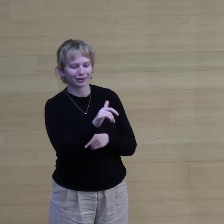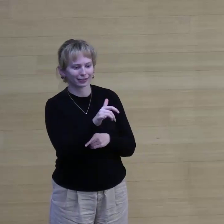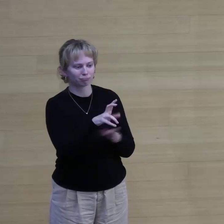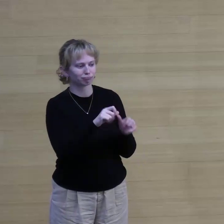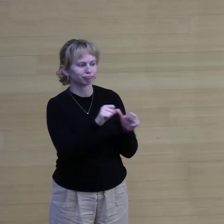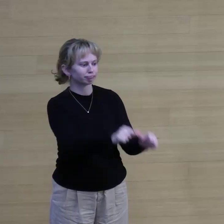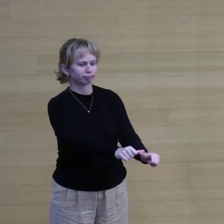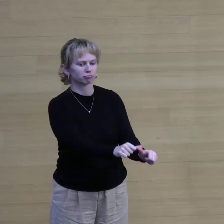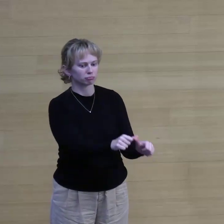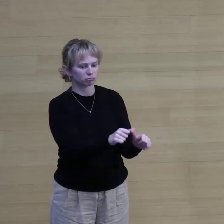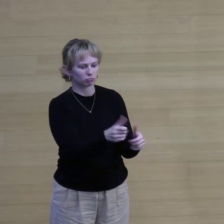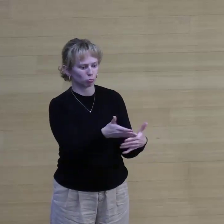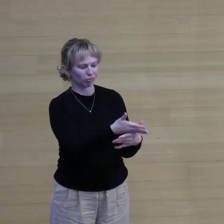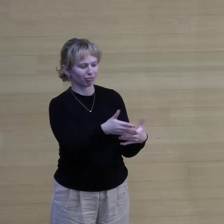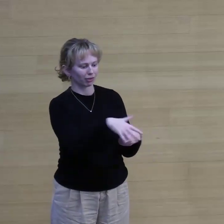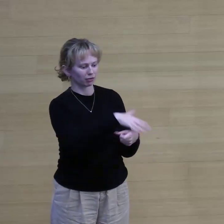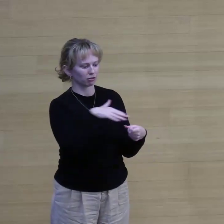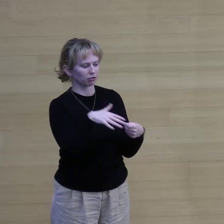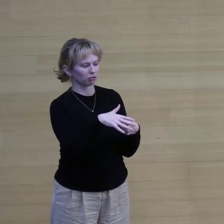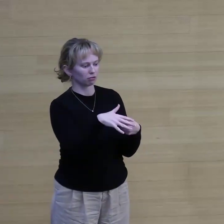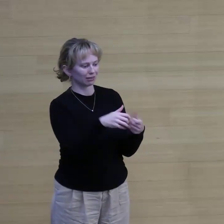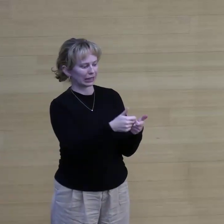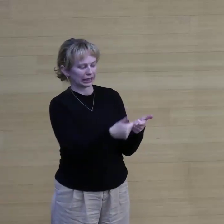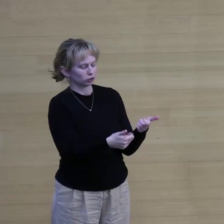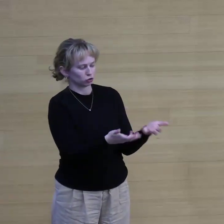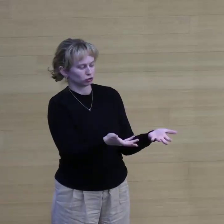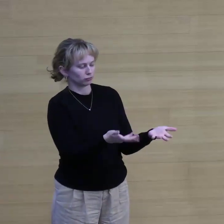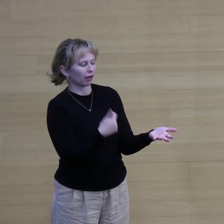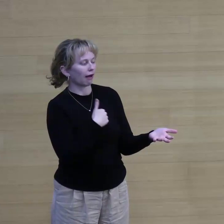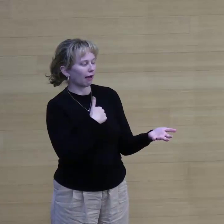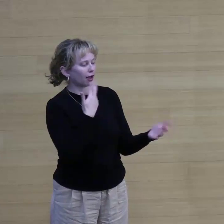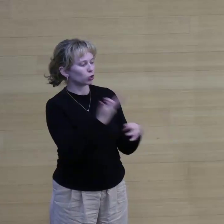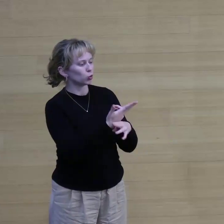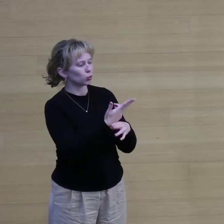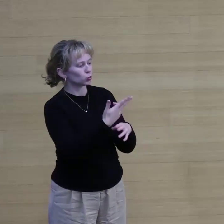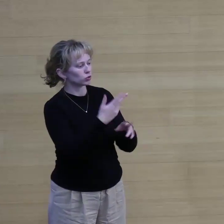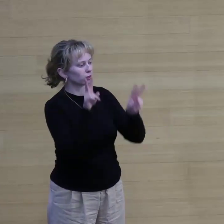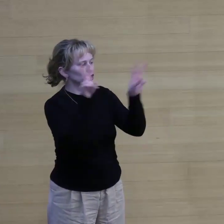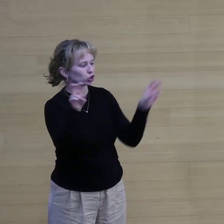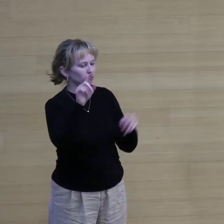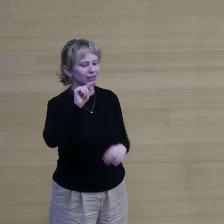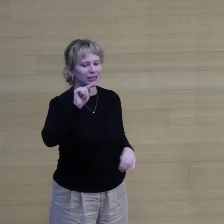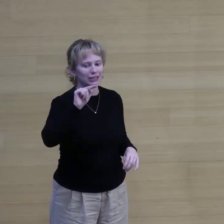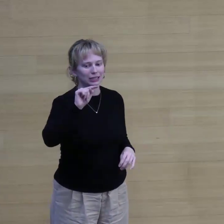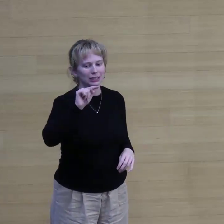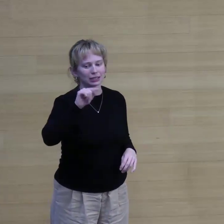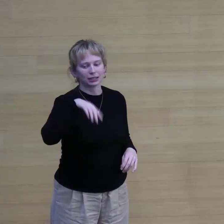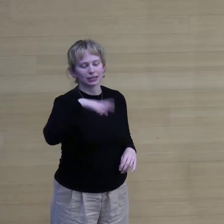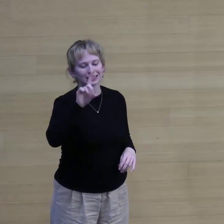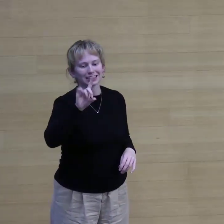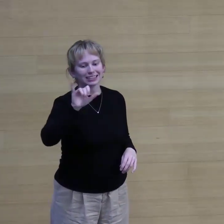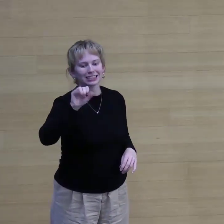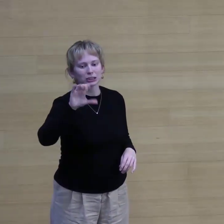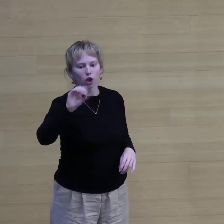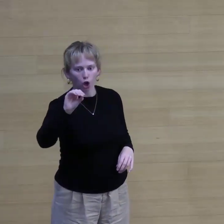out within each, the reason I use the term disco for disability community is